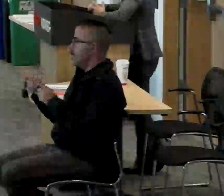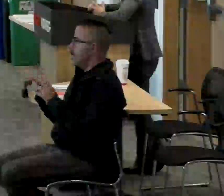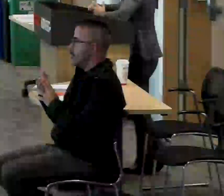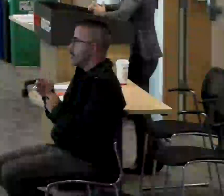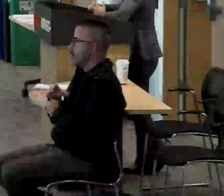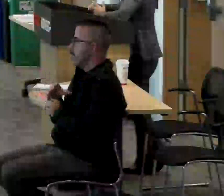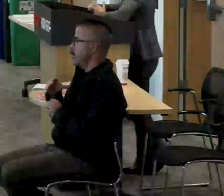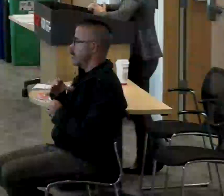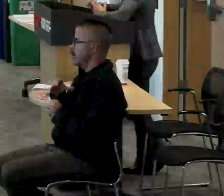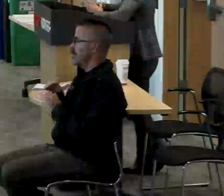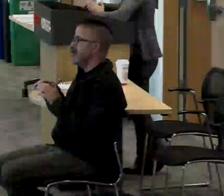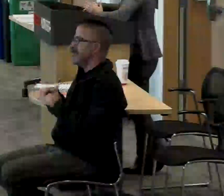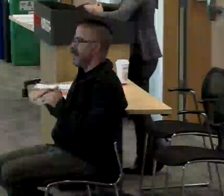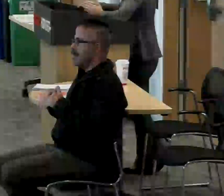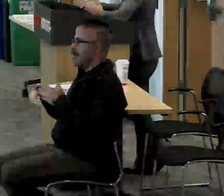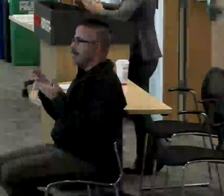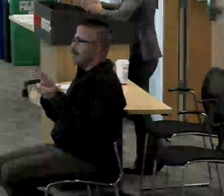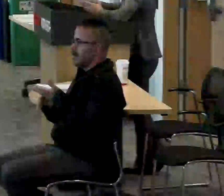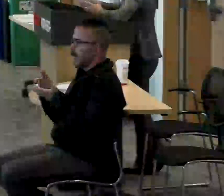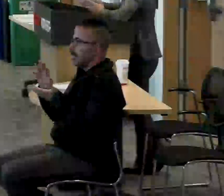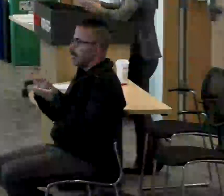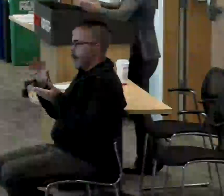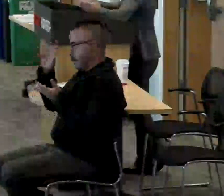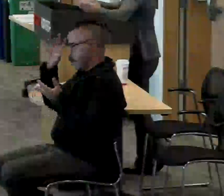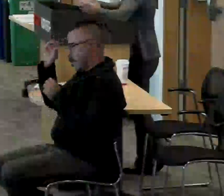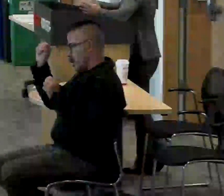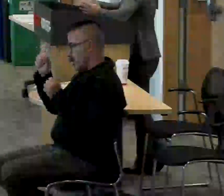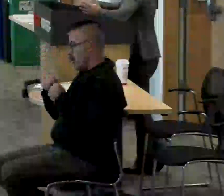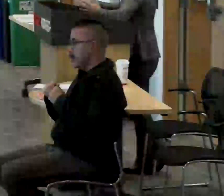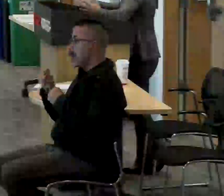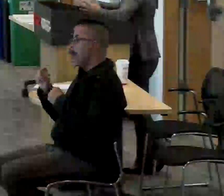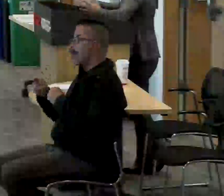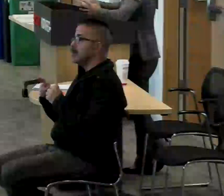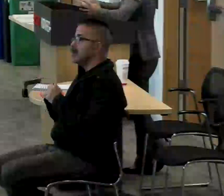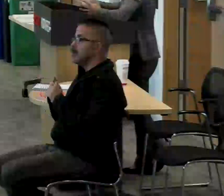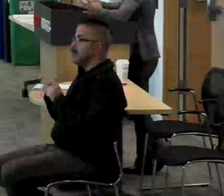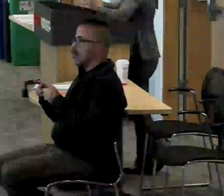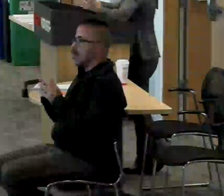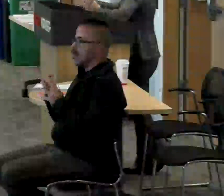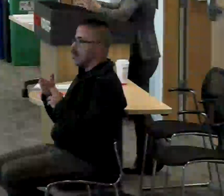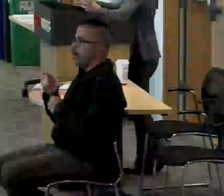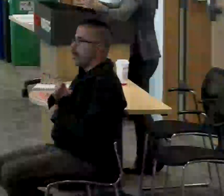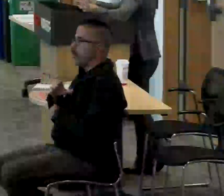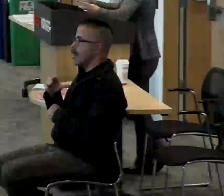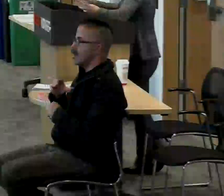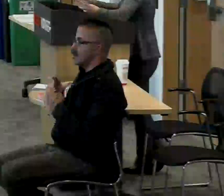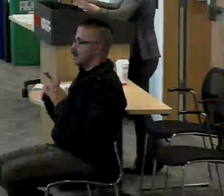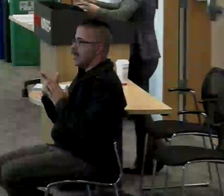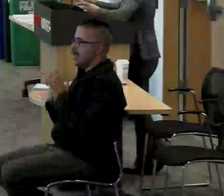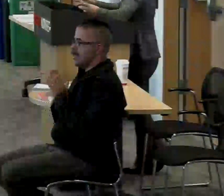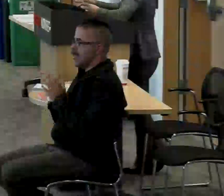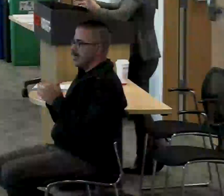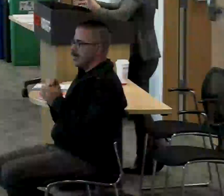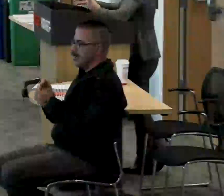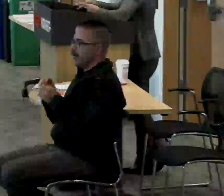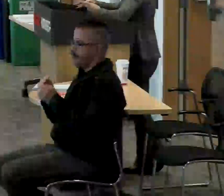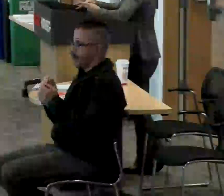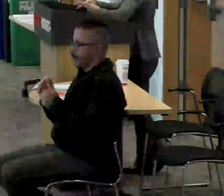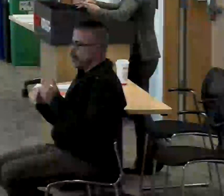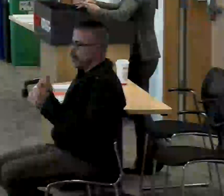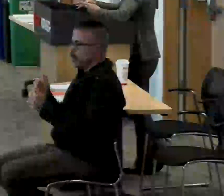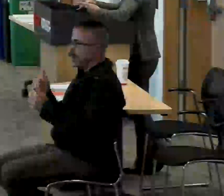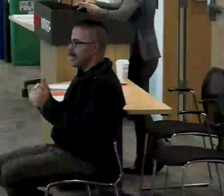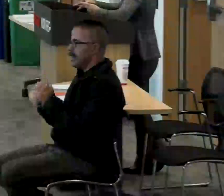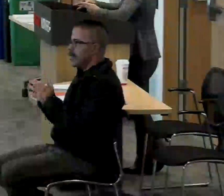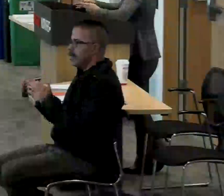been signed by the president yet, though. It has to go through the congressional legislative process. Each house, the Senate and the Assembly. I'm not sure